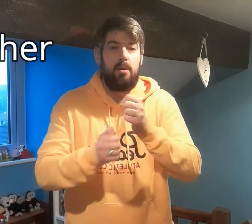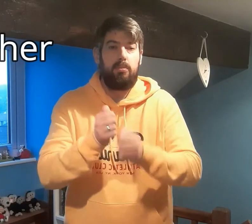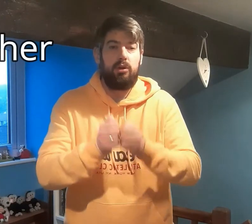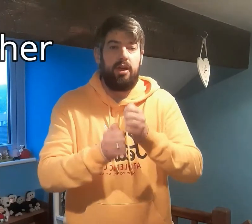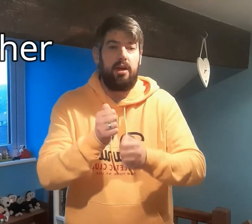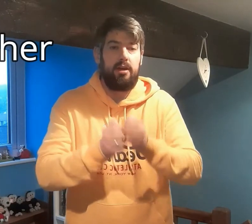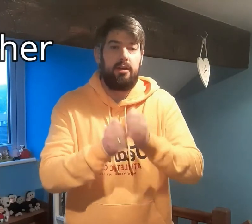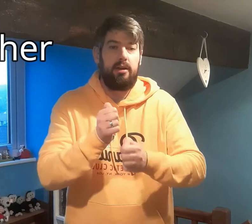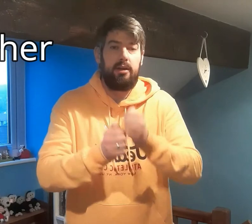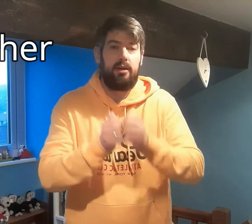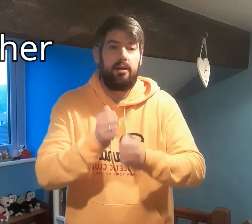Brother.